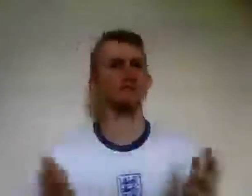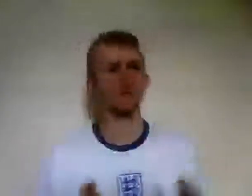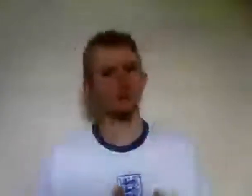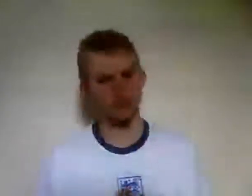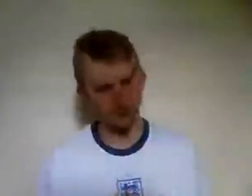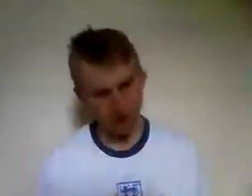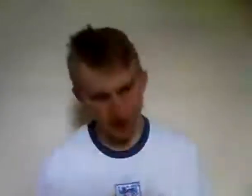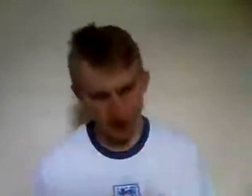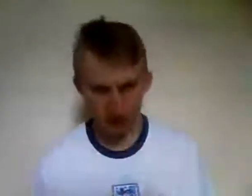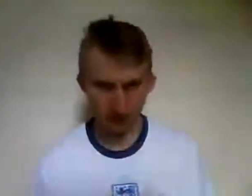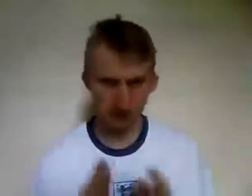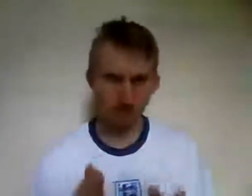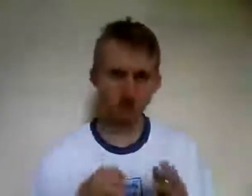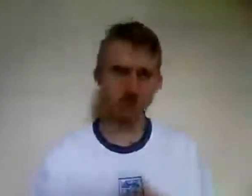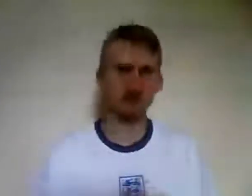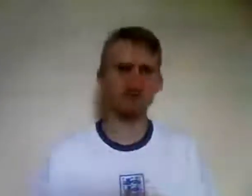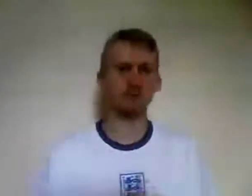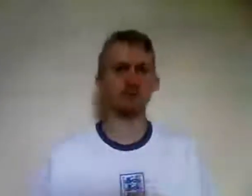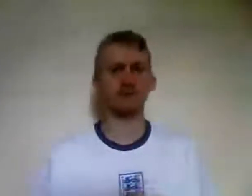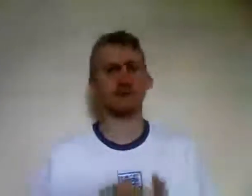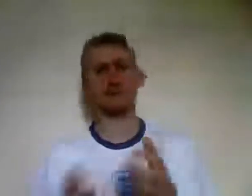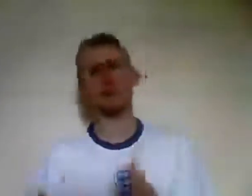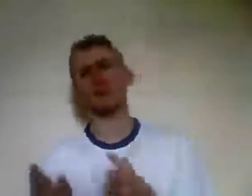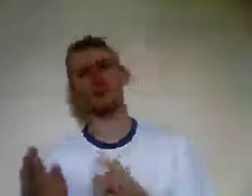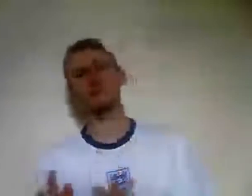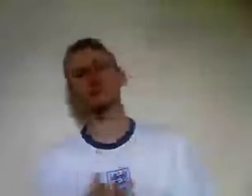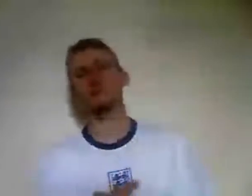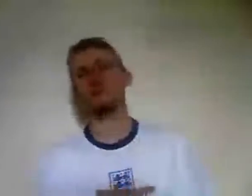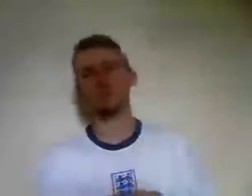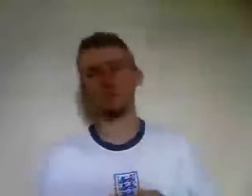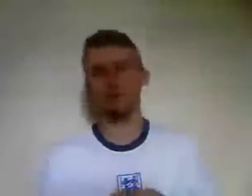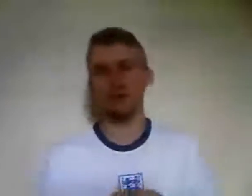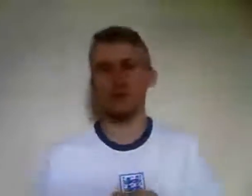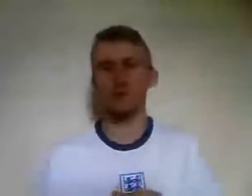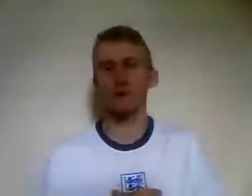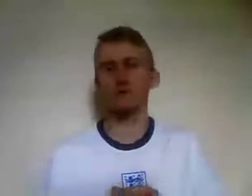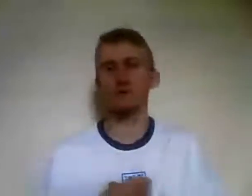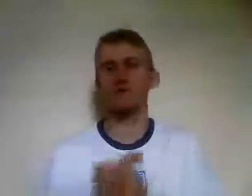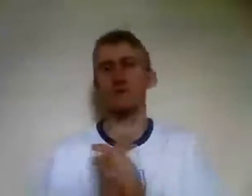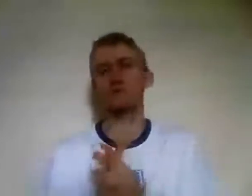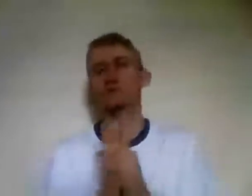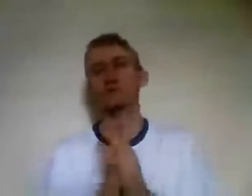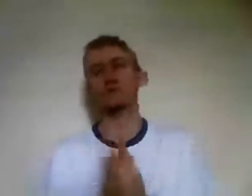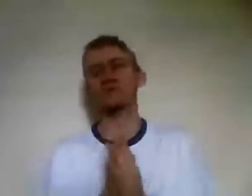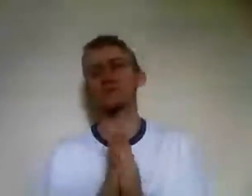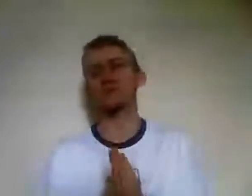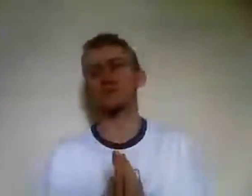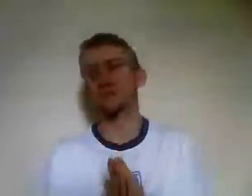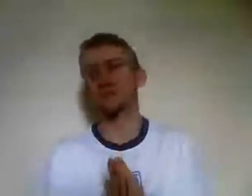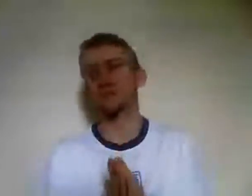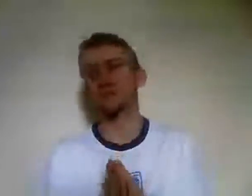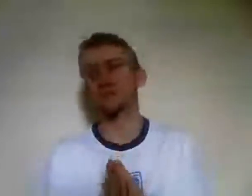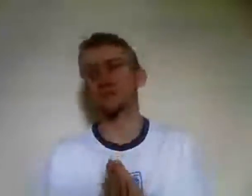was short-lived, as the following season they were relegated back to the First Division, where they remained until